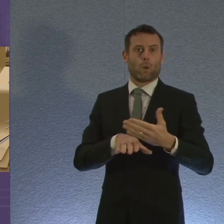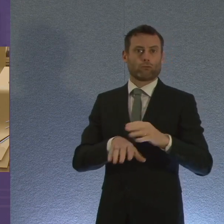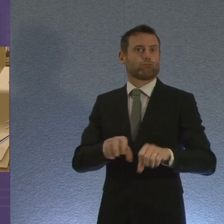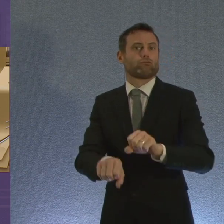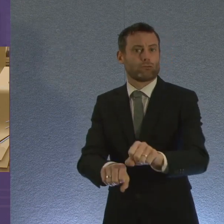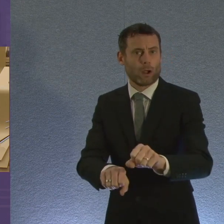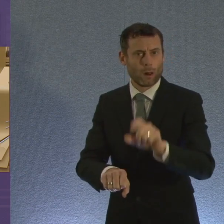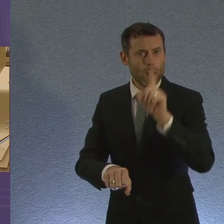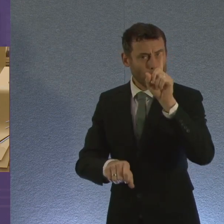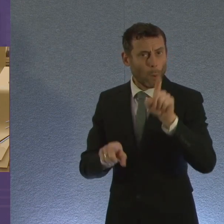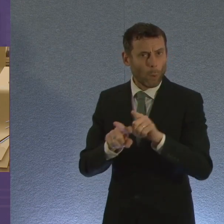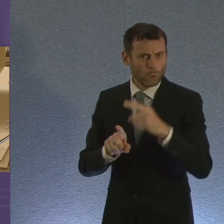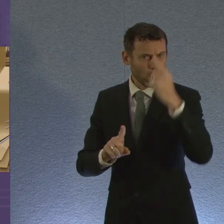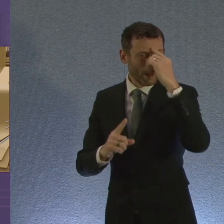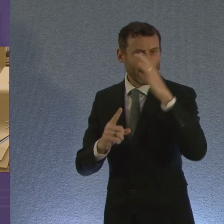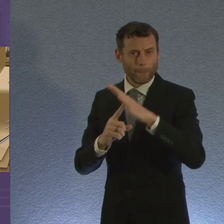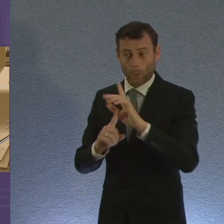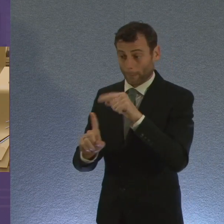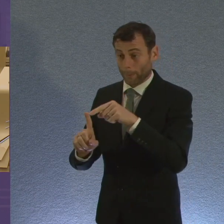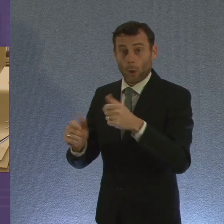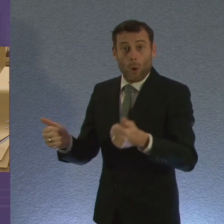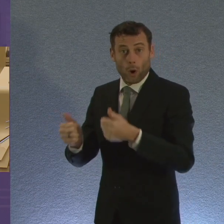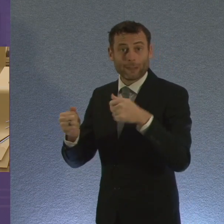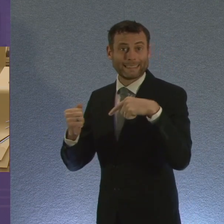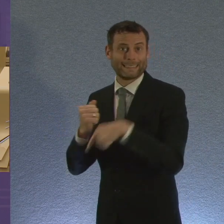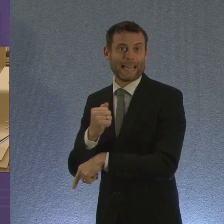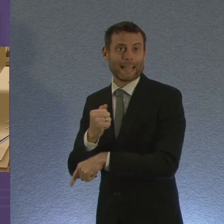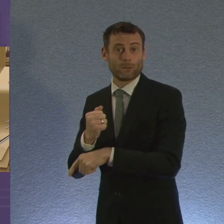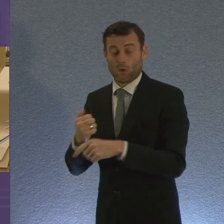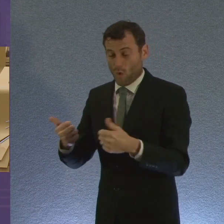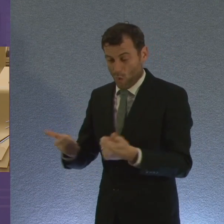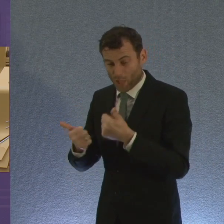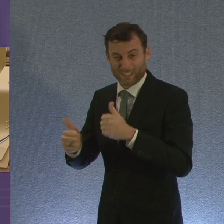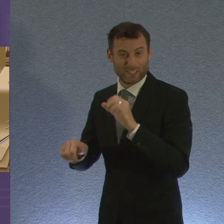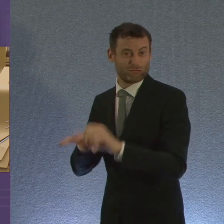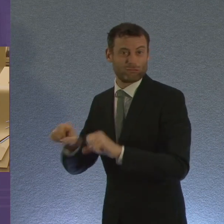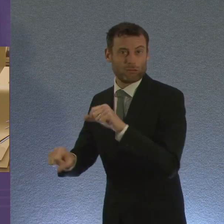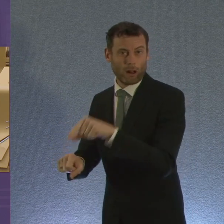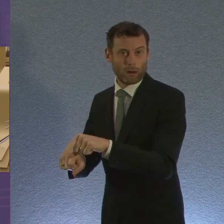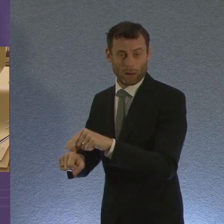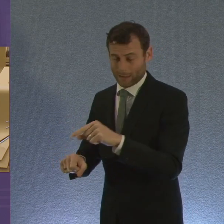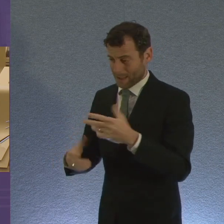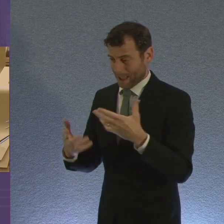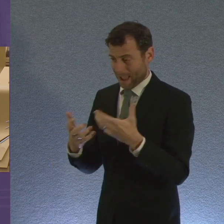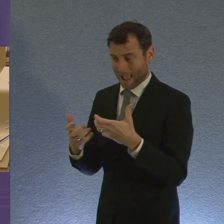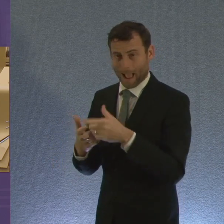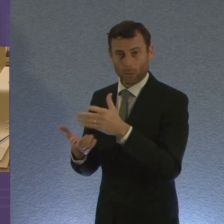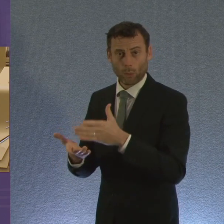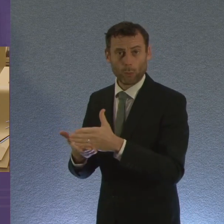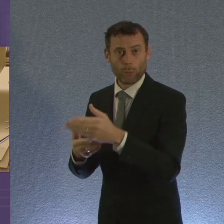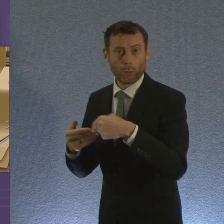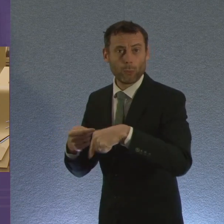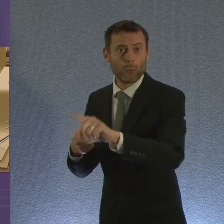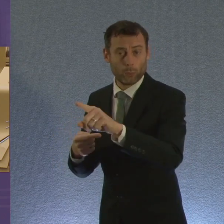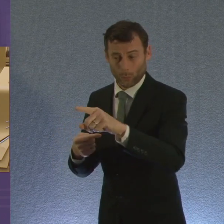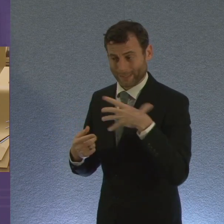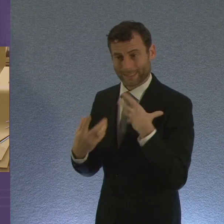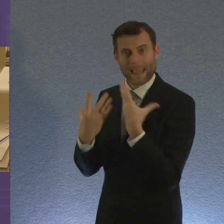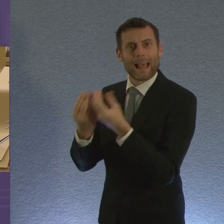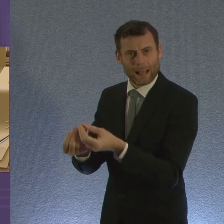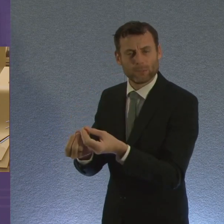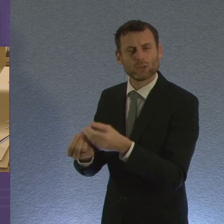are focused on it. I know my colleagues, I know Fiona Hislop, I know Kate Forbes are focused on these issues, and we will continue